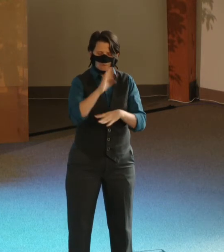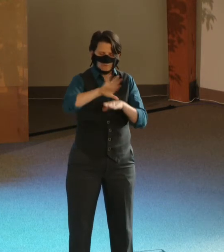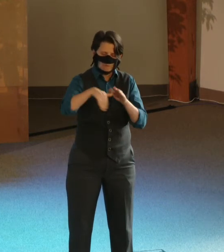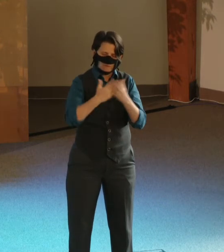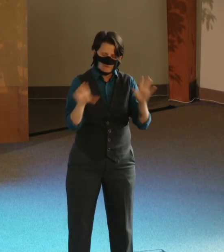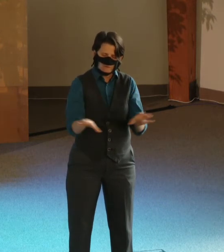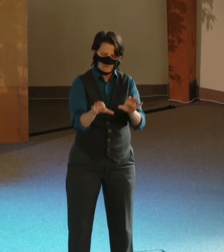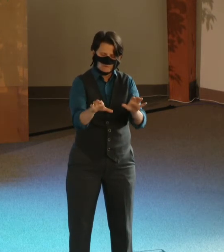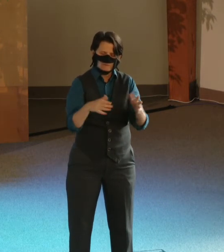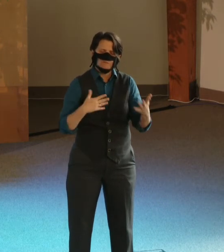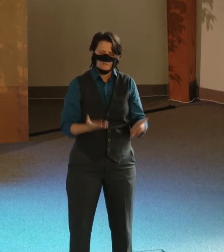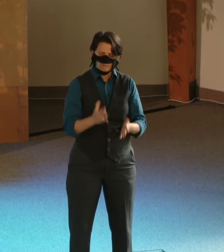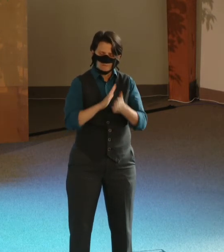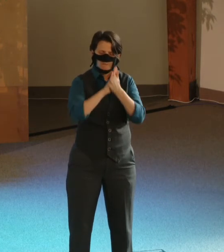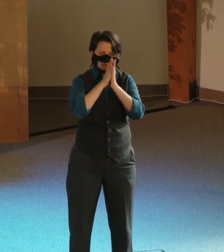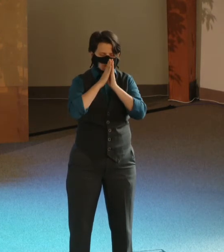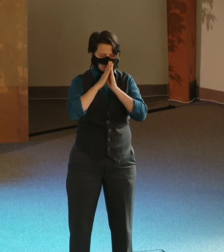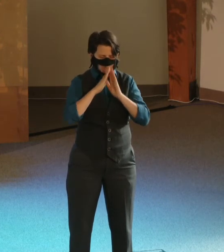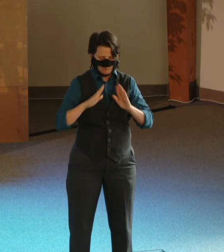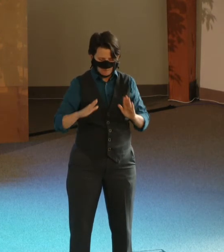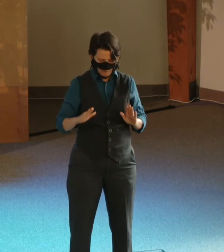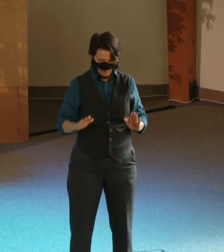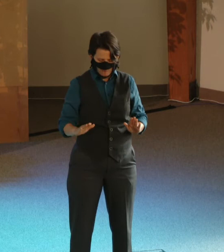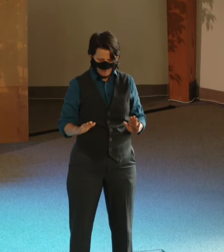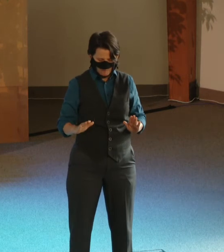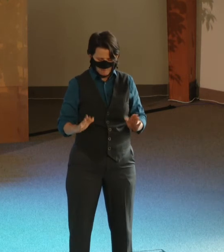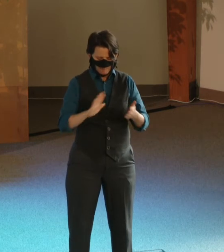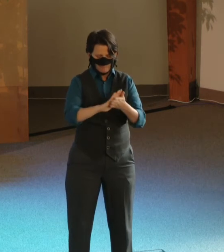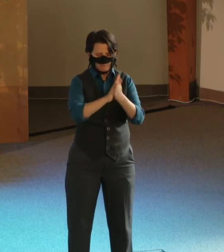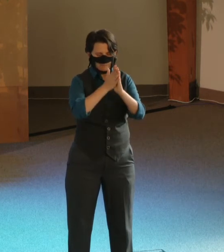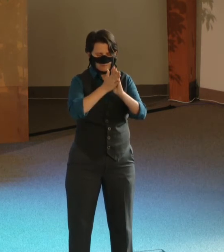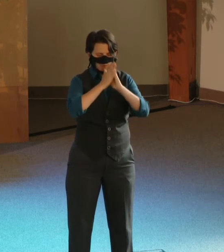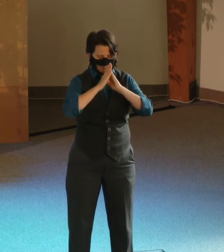Peace, be still. Peace, be still.